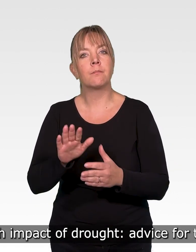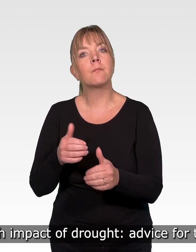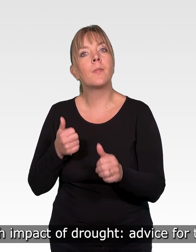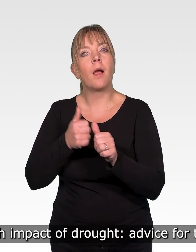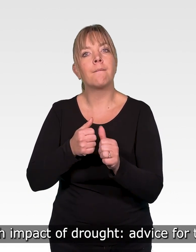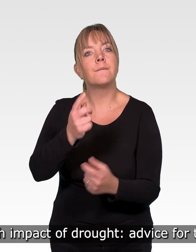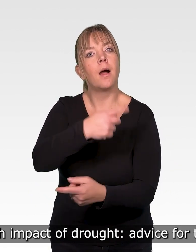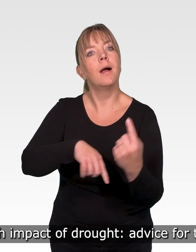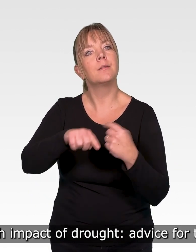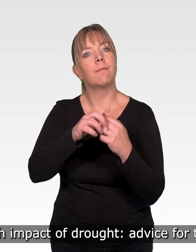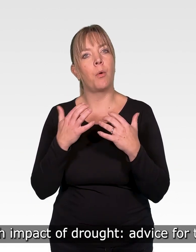Advice for the public.